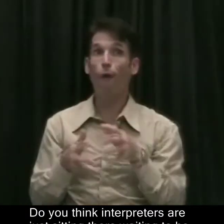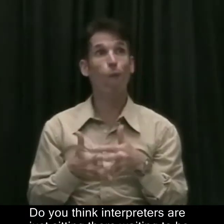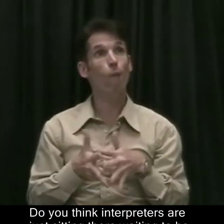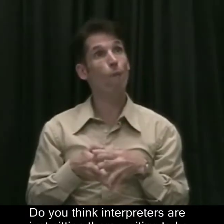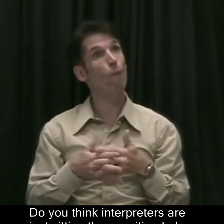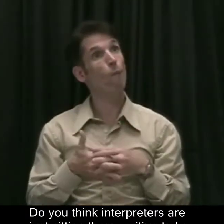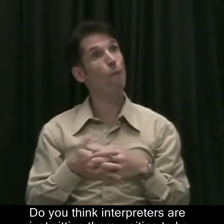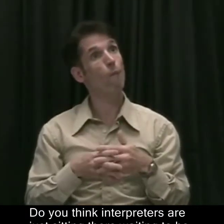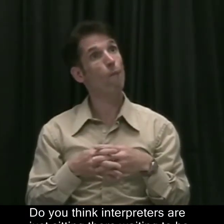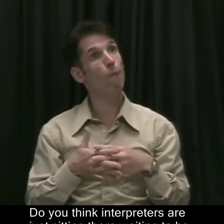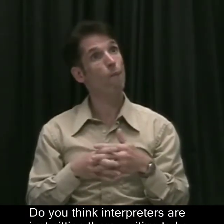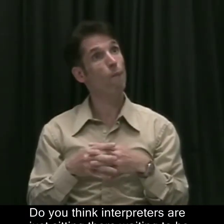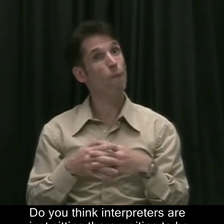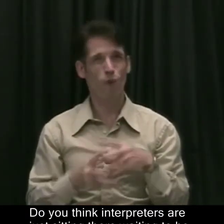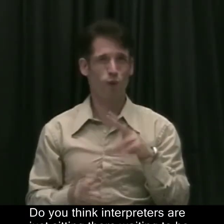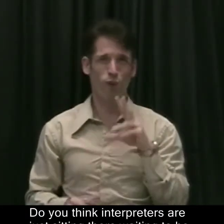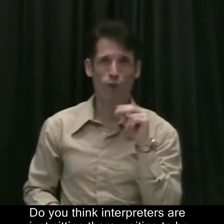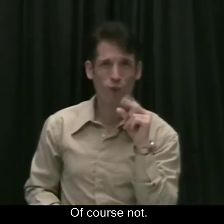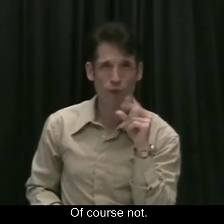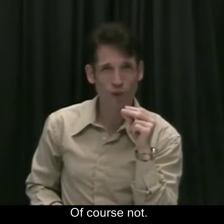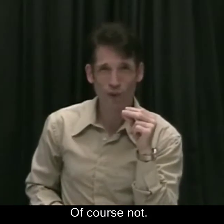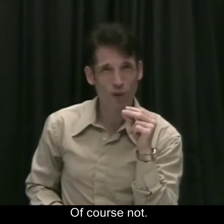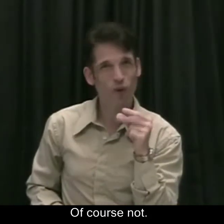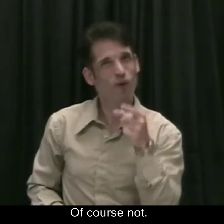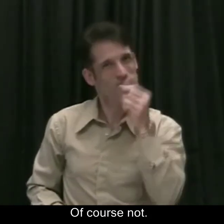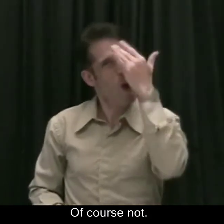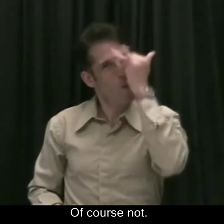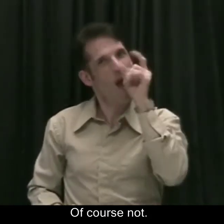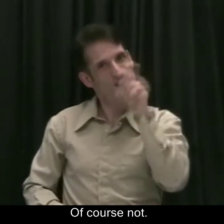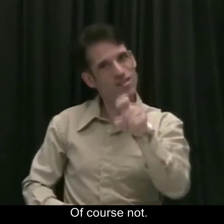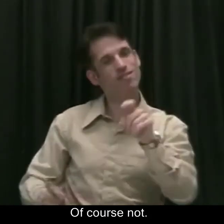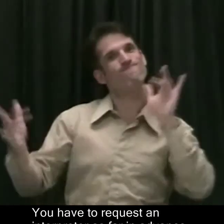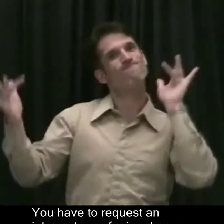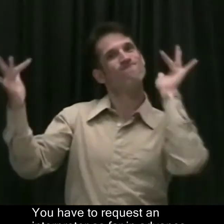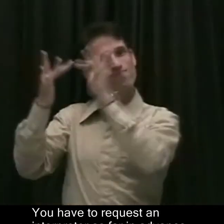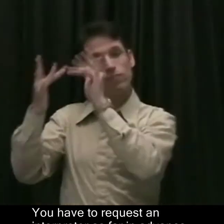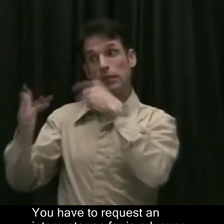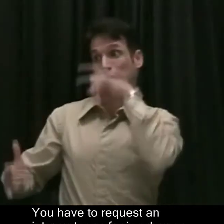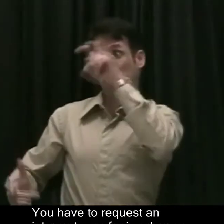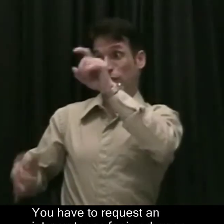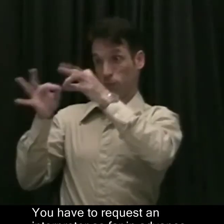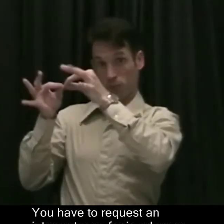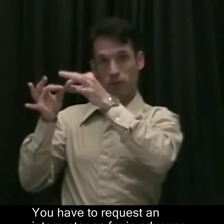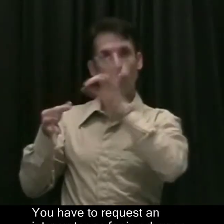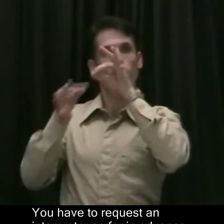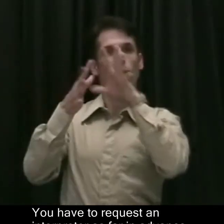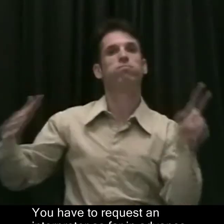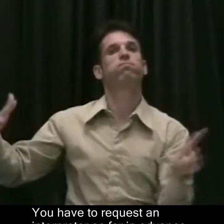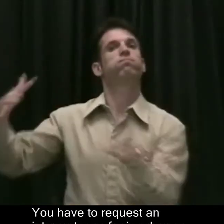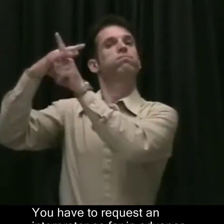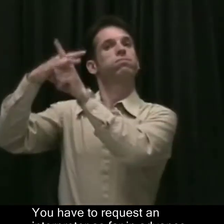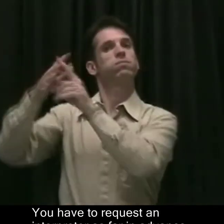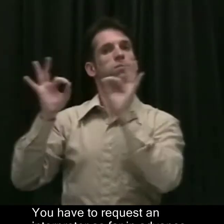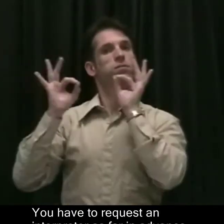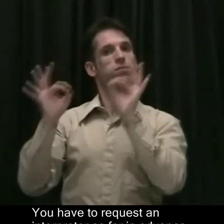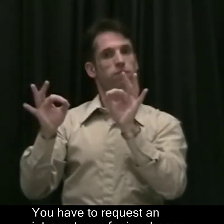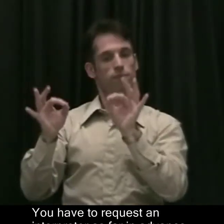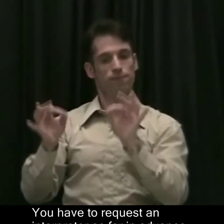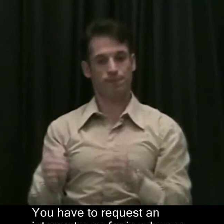Do you think interpreters are just sitting there waiting to be needed? Of course not. You have to request an interpreter as far